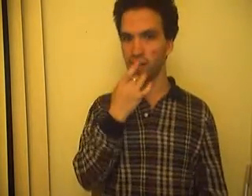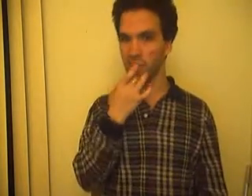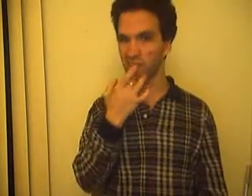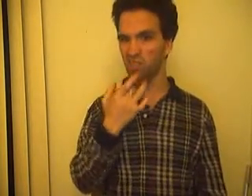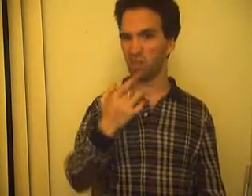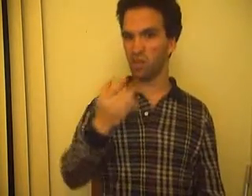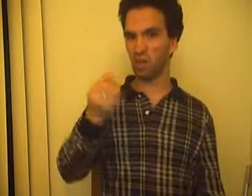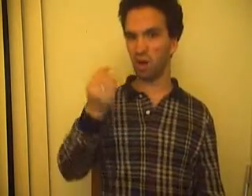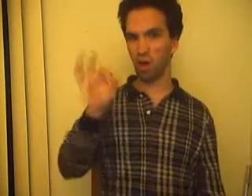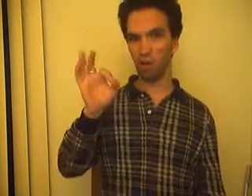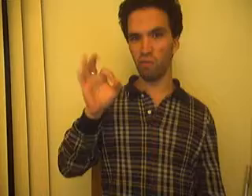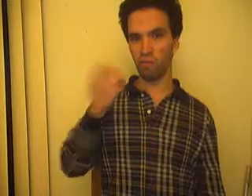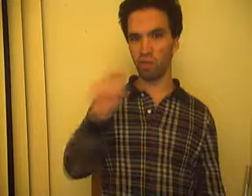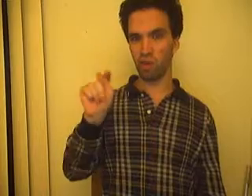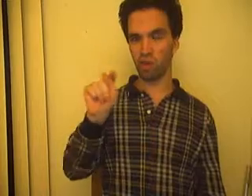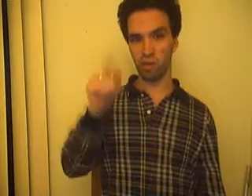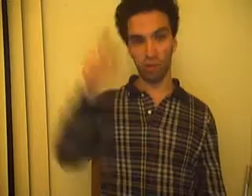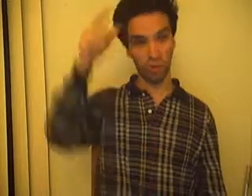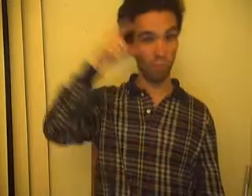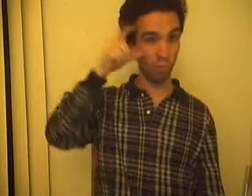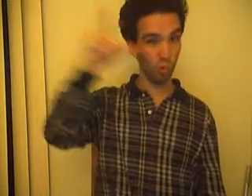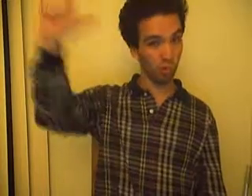light of the moon.